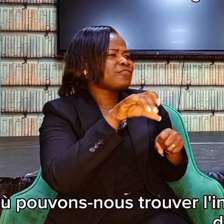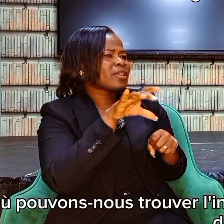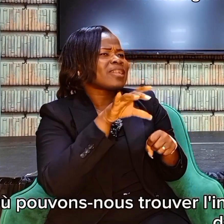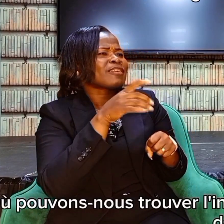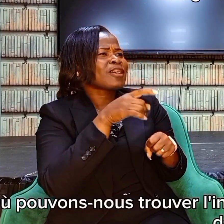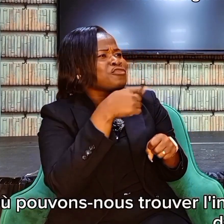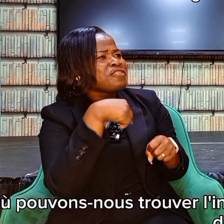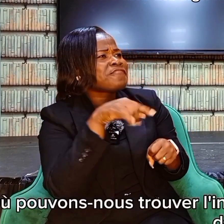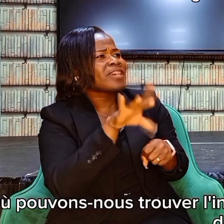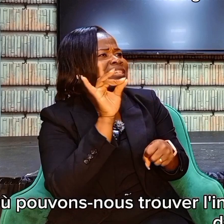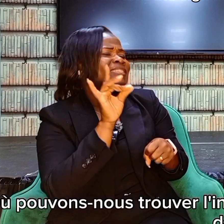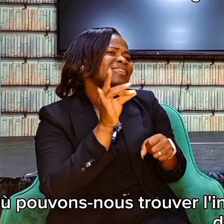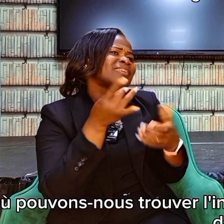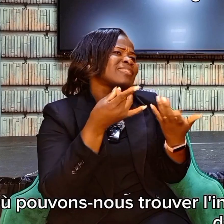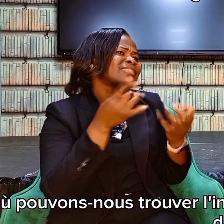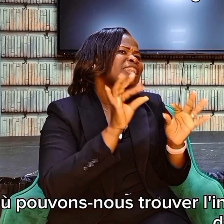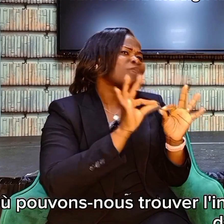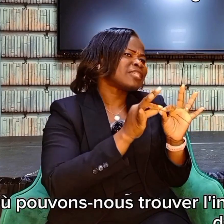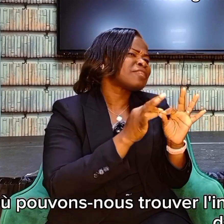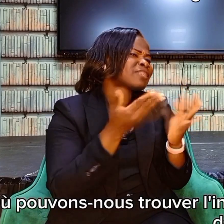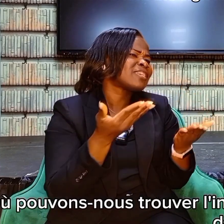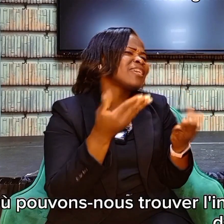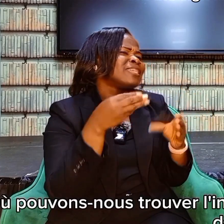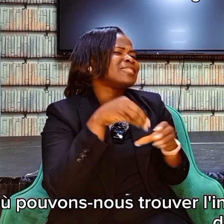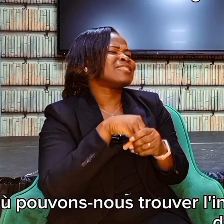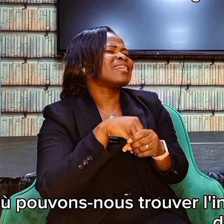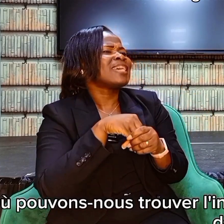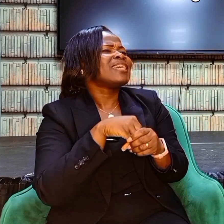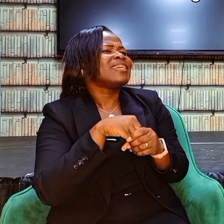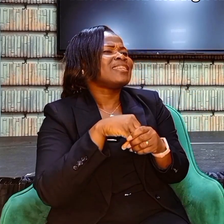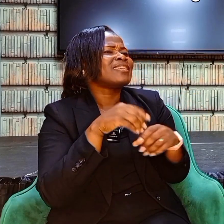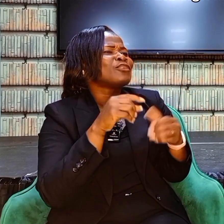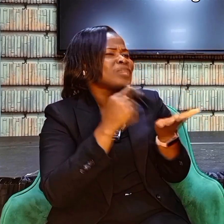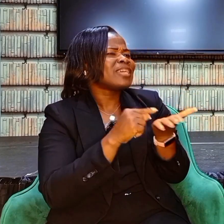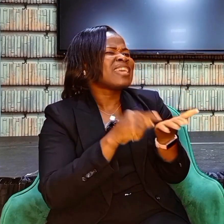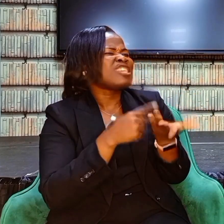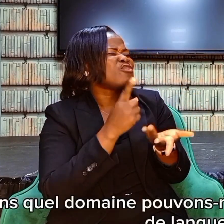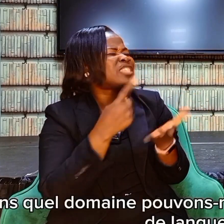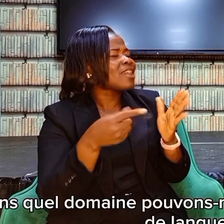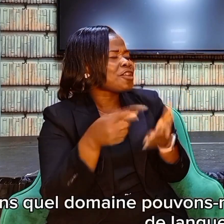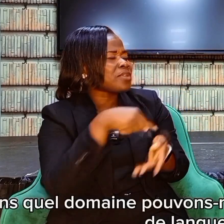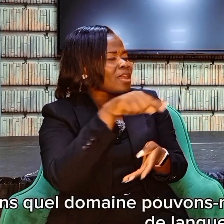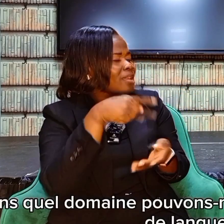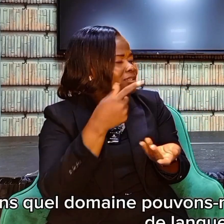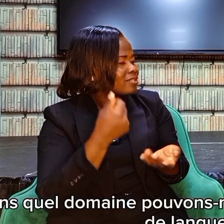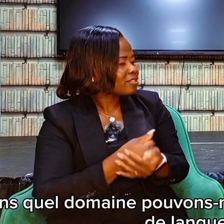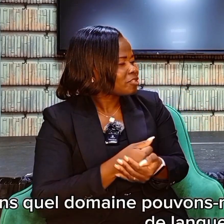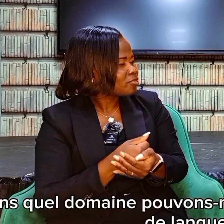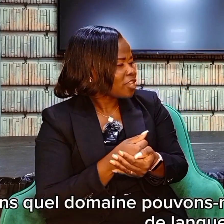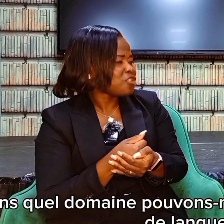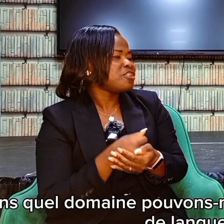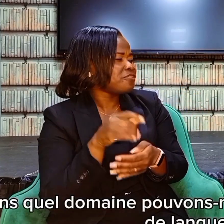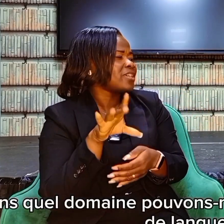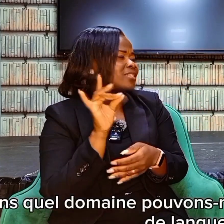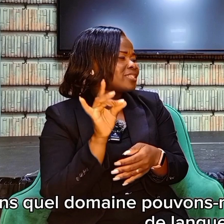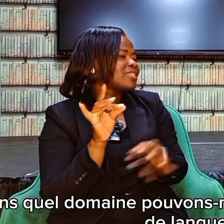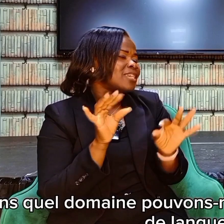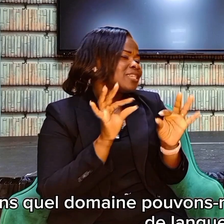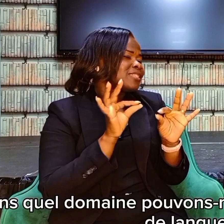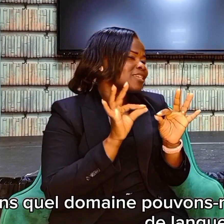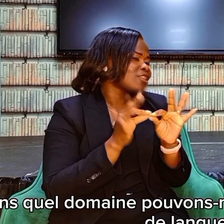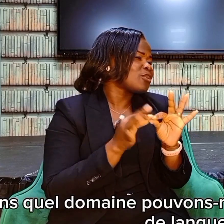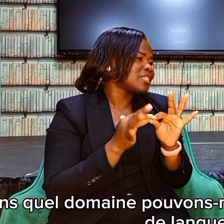can we find the sign language interpreter in Uganda? In which area can we